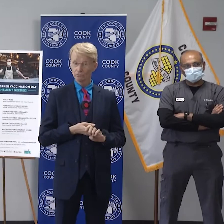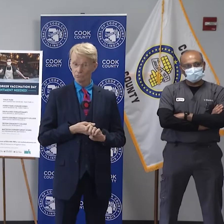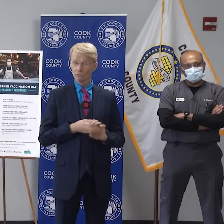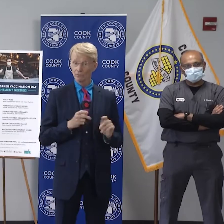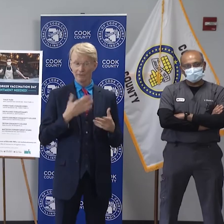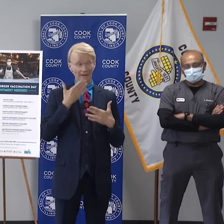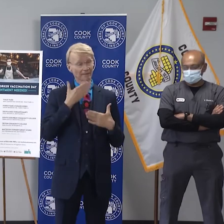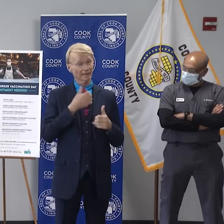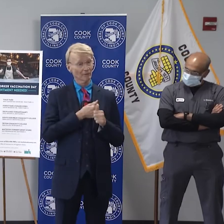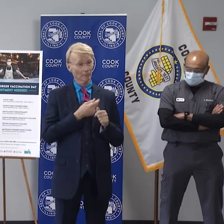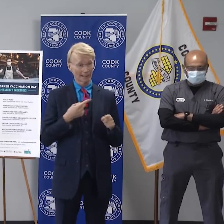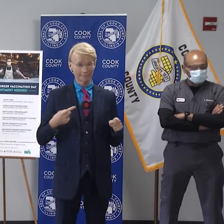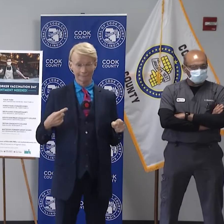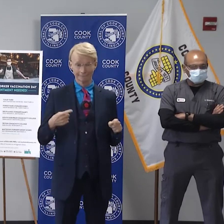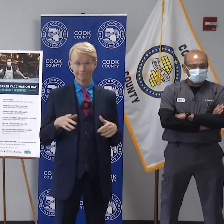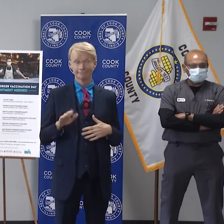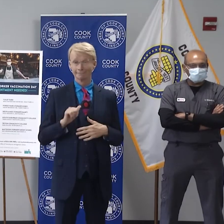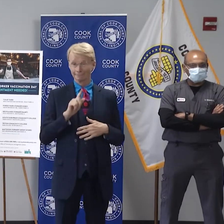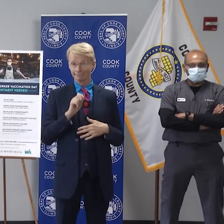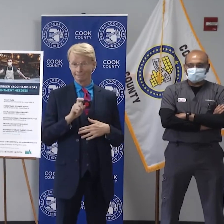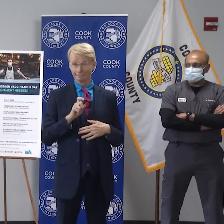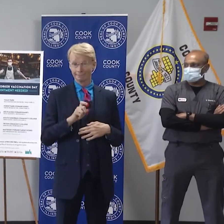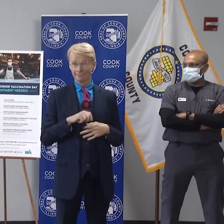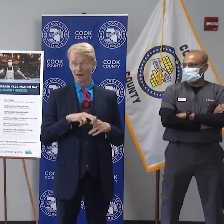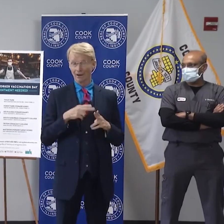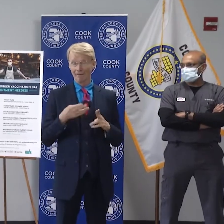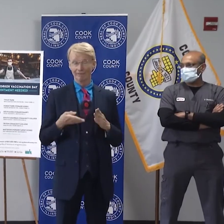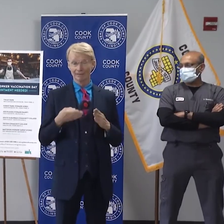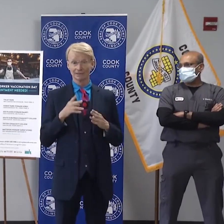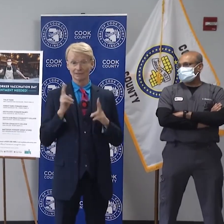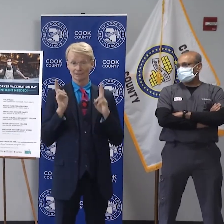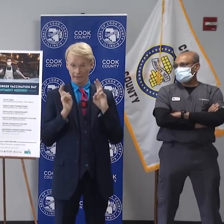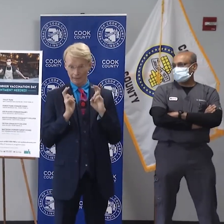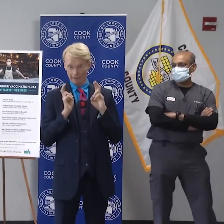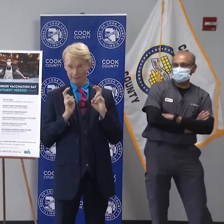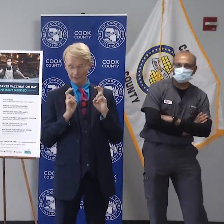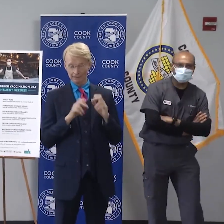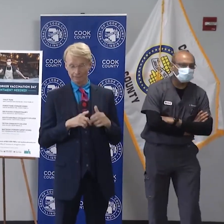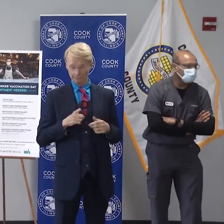Anything else, Marty? No, thanks. Thank you. Anybody else on the line? All right, thank you, everybody. Alex had an off-topic question.